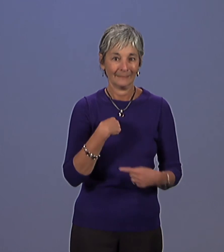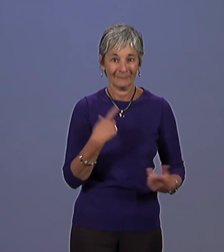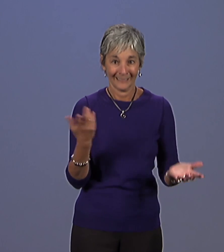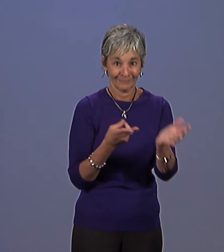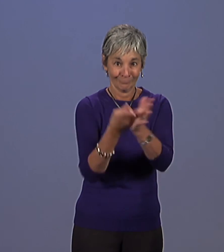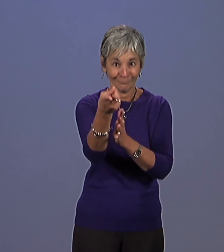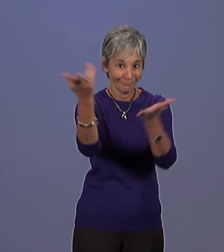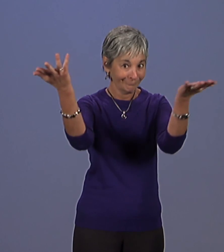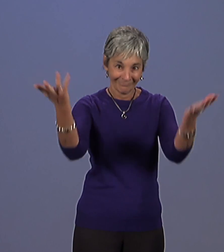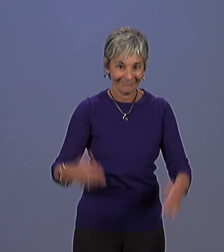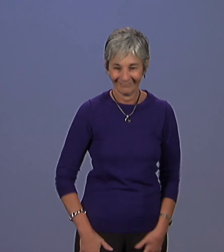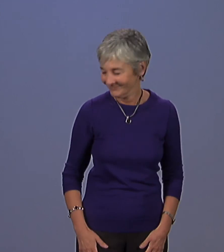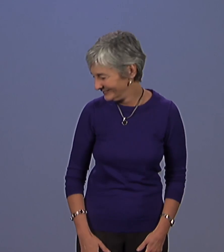honestly.